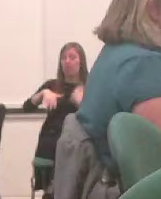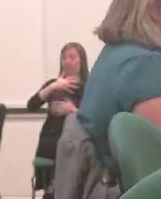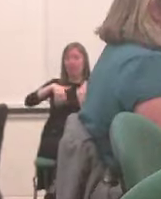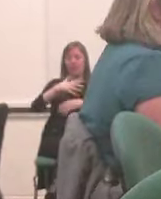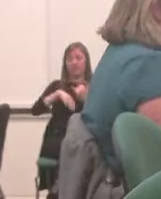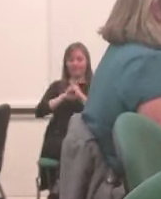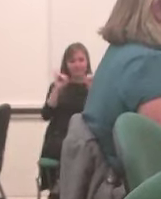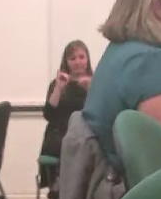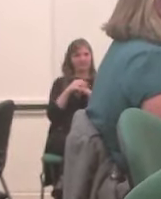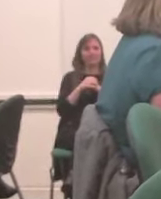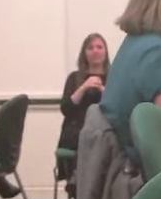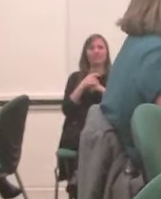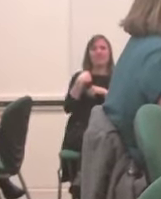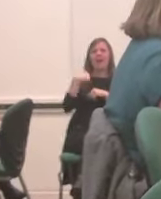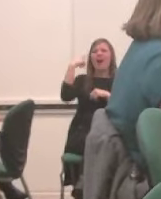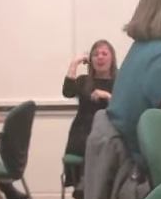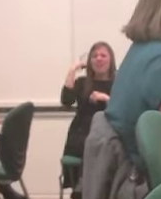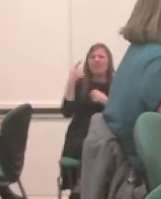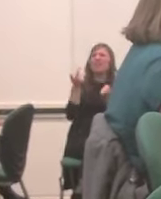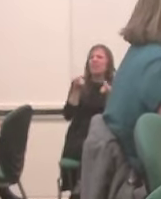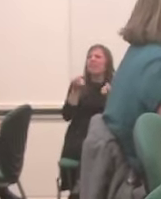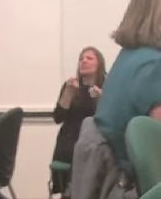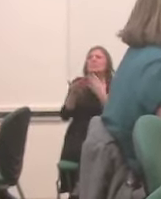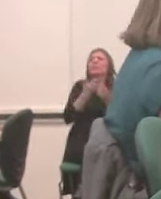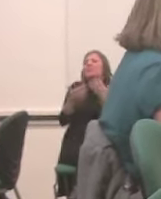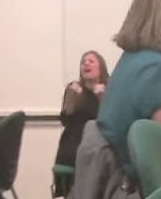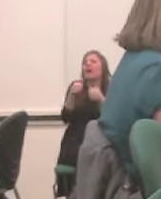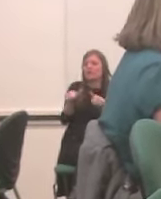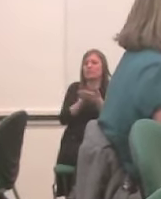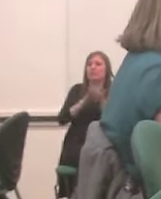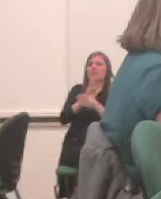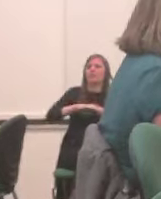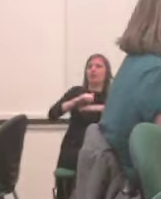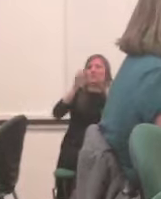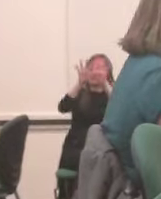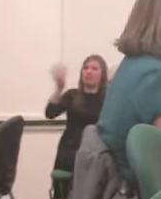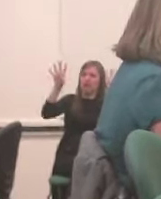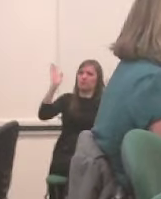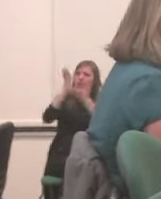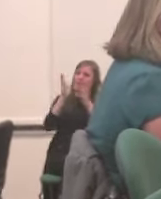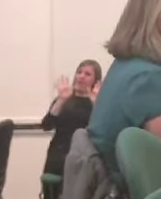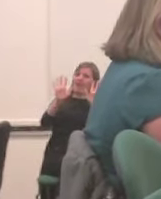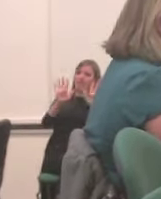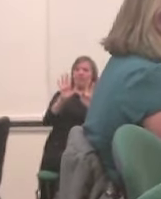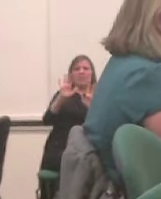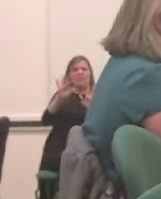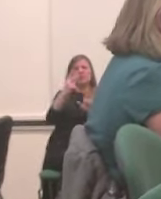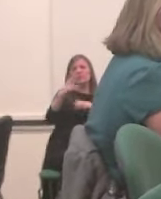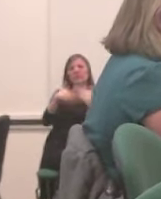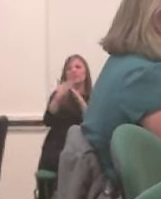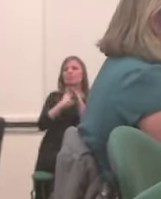went a bit crazy. I think they managed to sort it out, so the Christmas lights actually got switched on a couple of days before